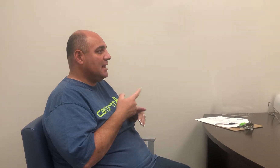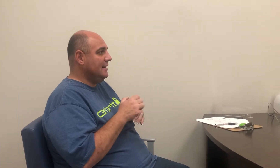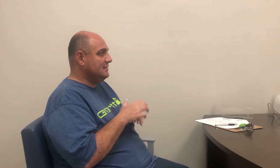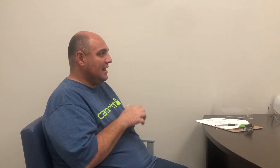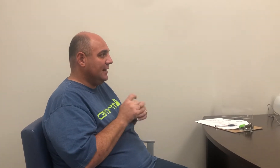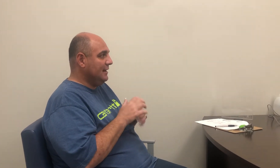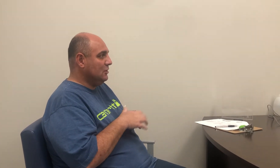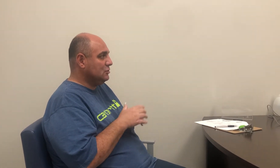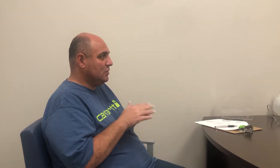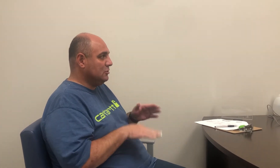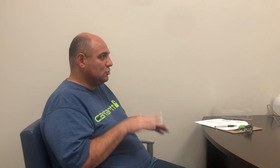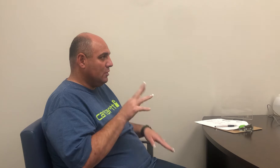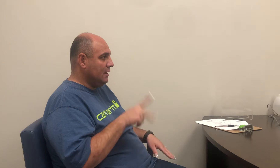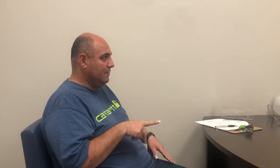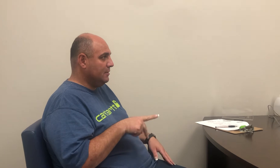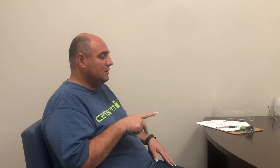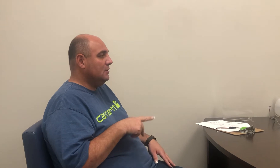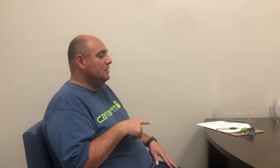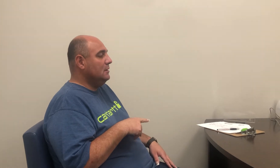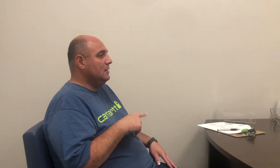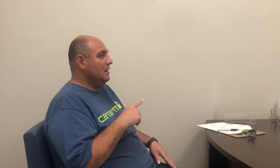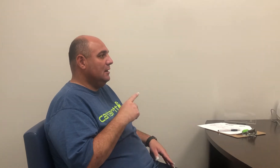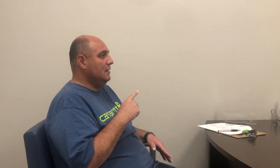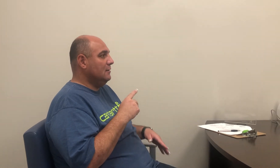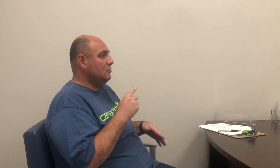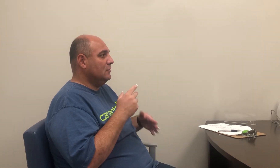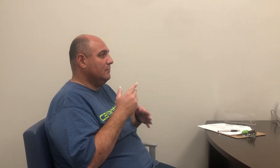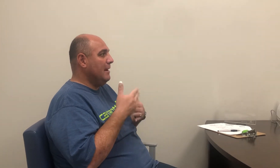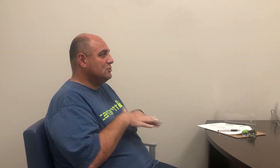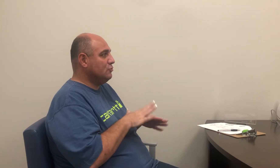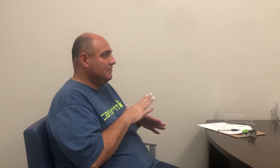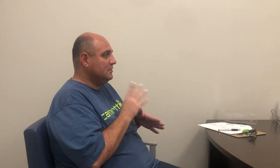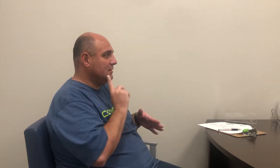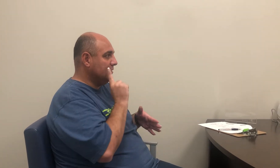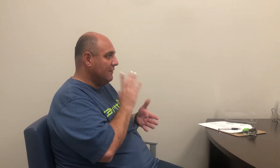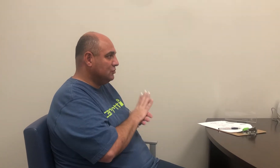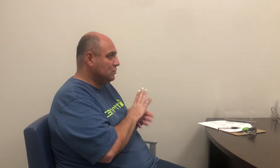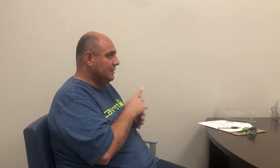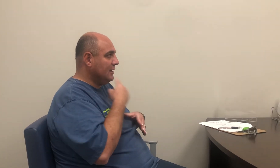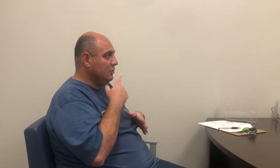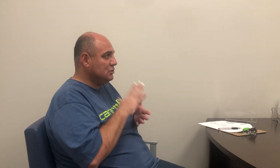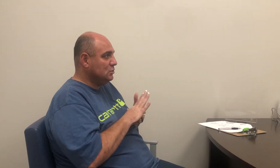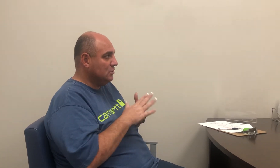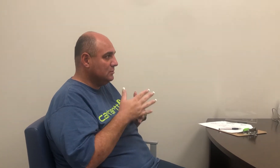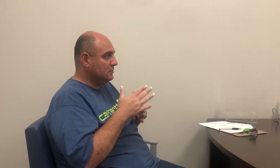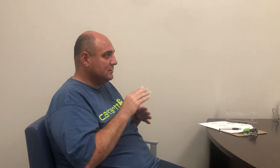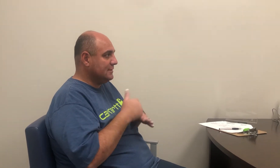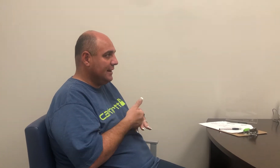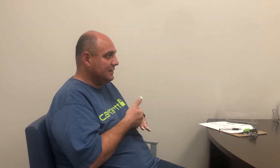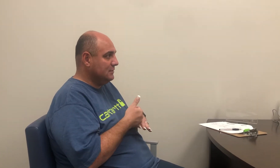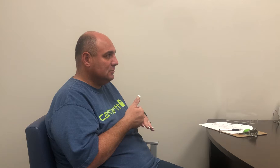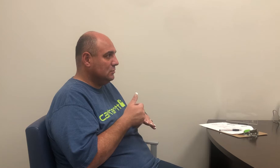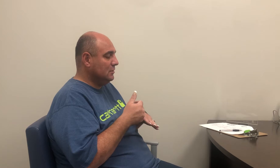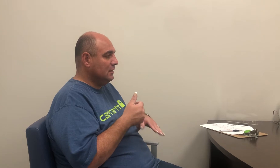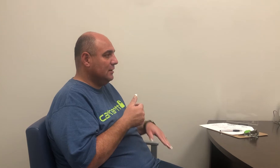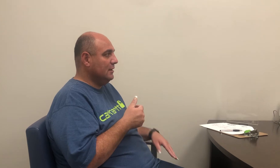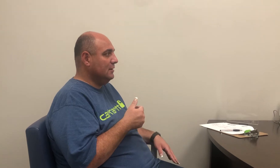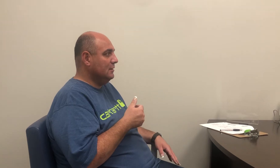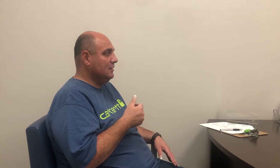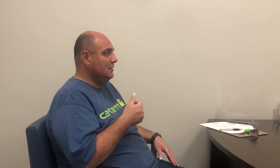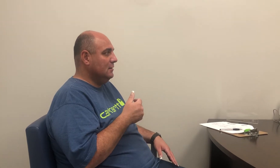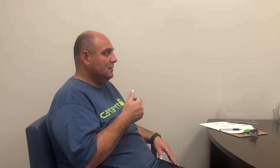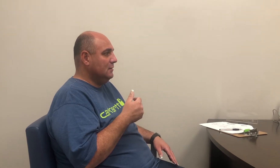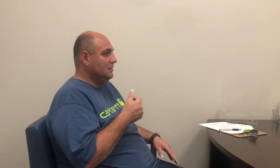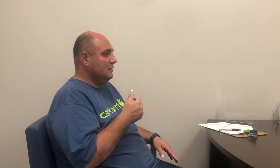used sign English when I was growing up. And mainstream the deaf school and hearing school setting,